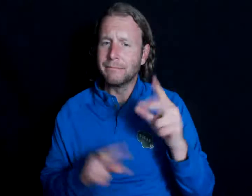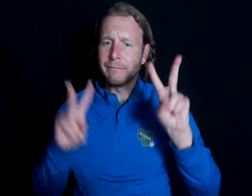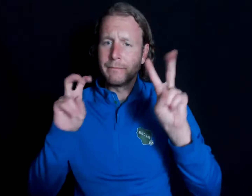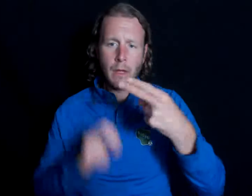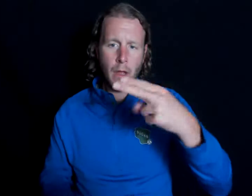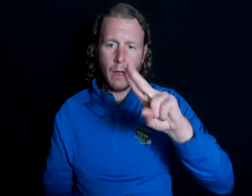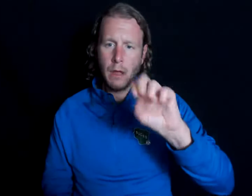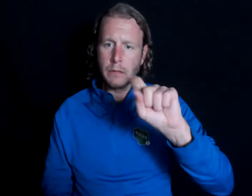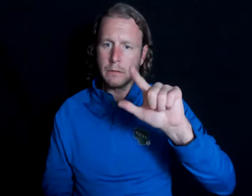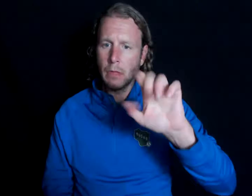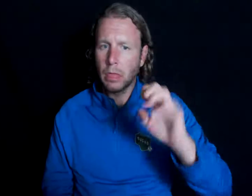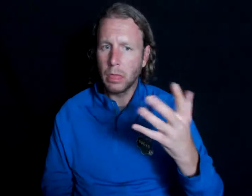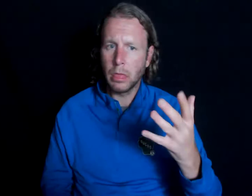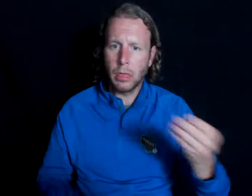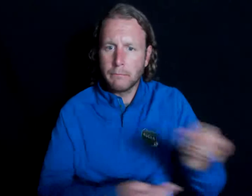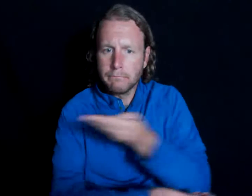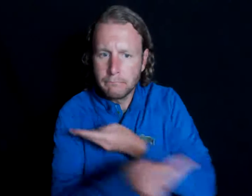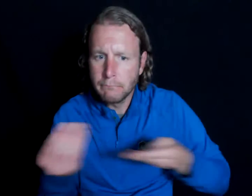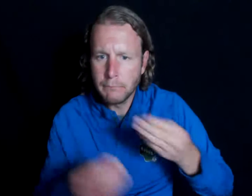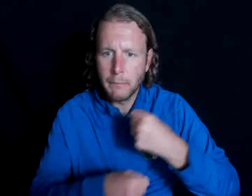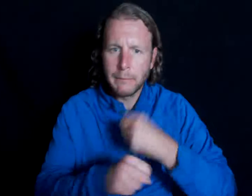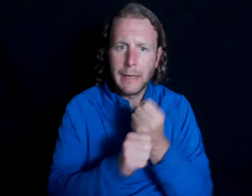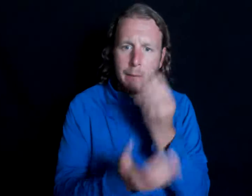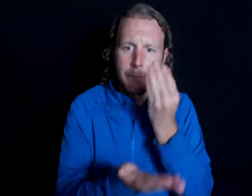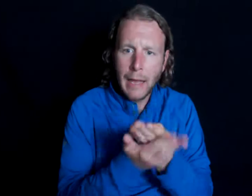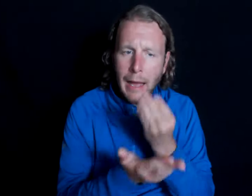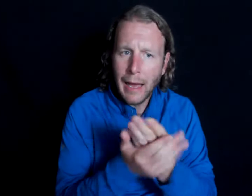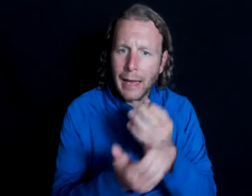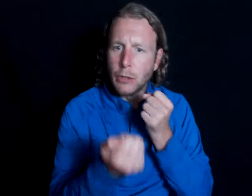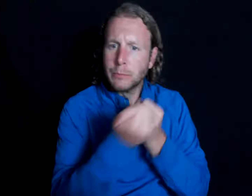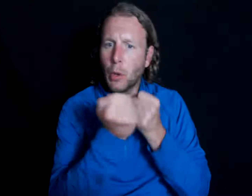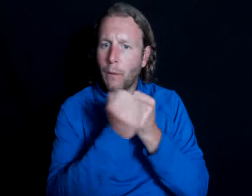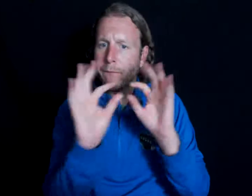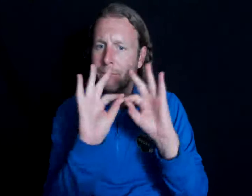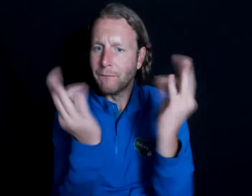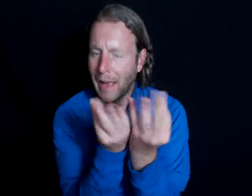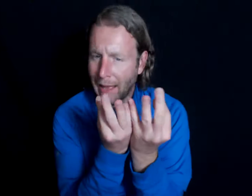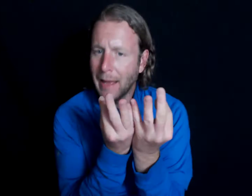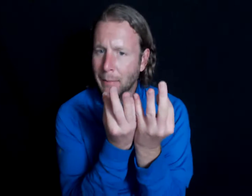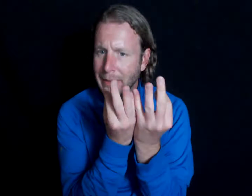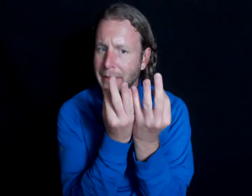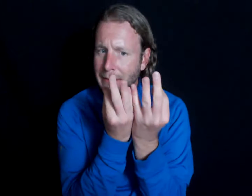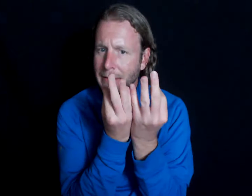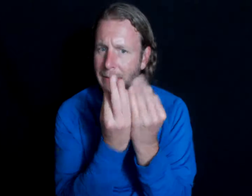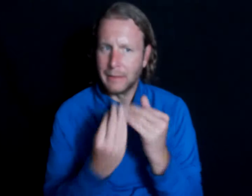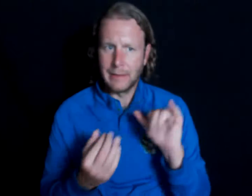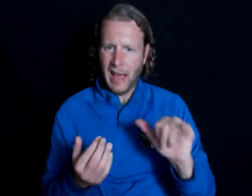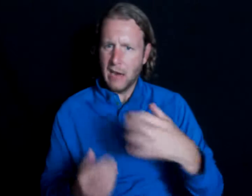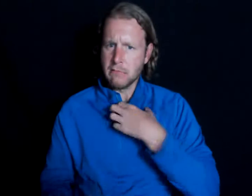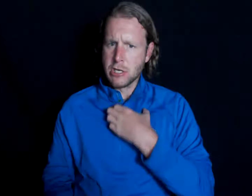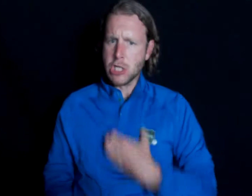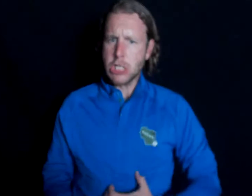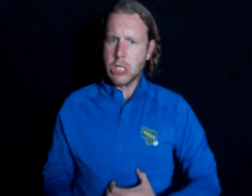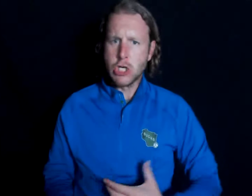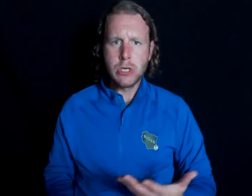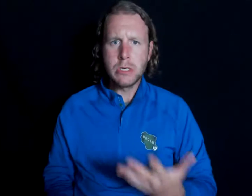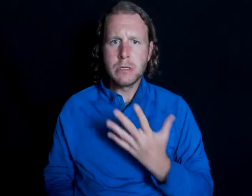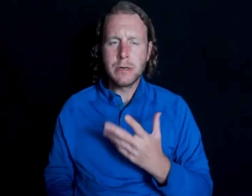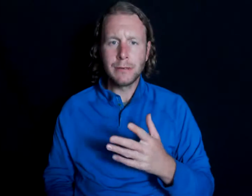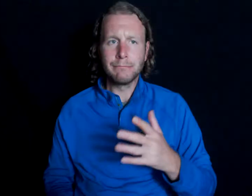to make some money to help support his family. And there's a hunger that comes from being in that circumstance. Nate